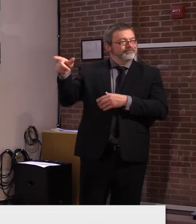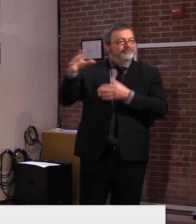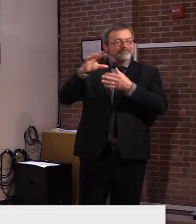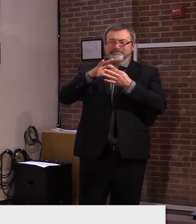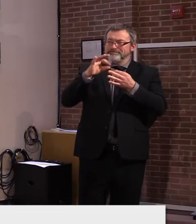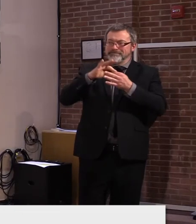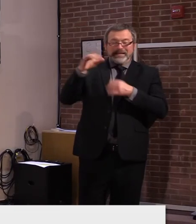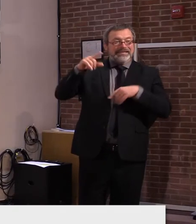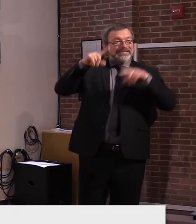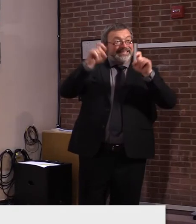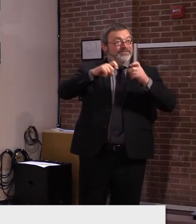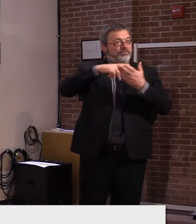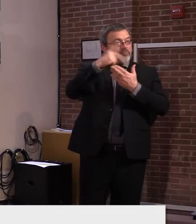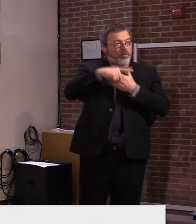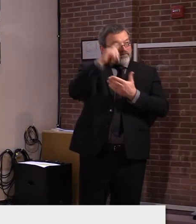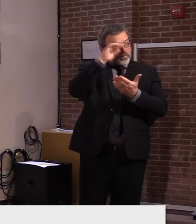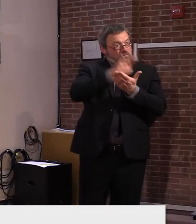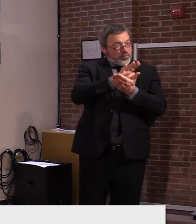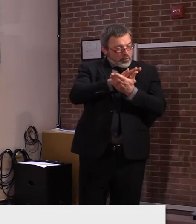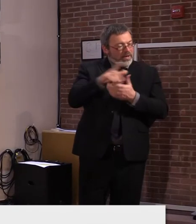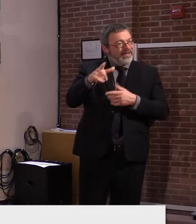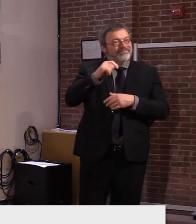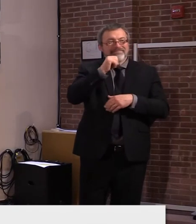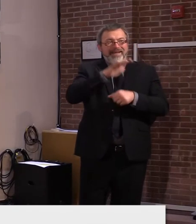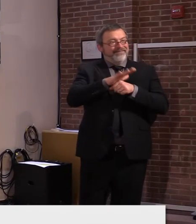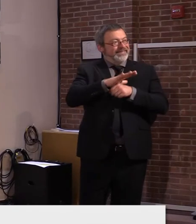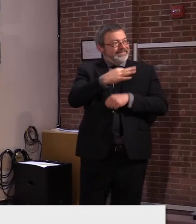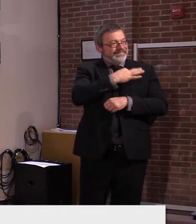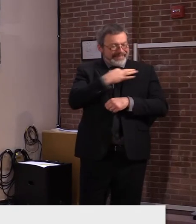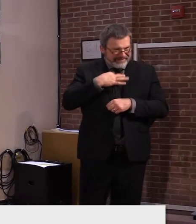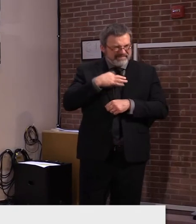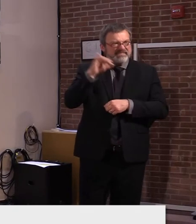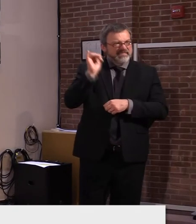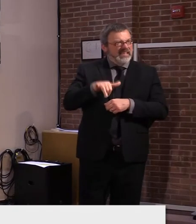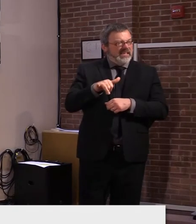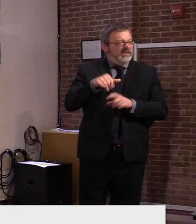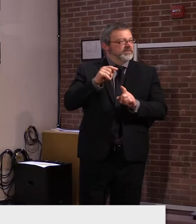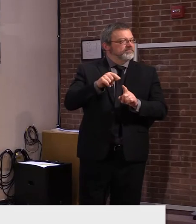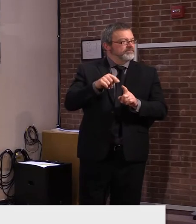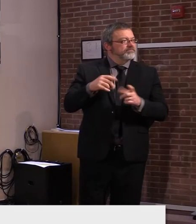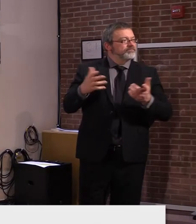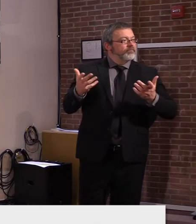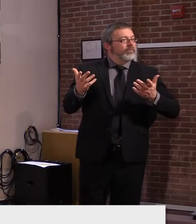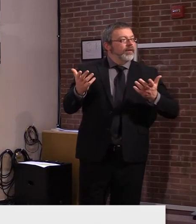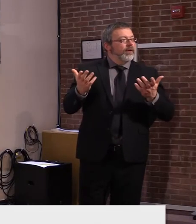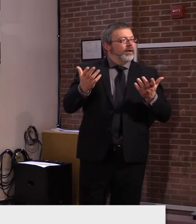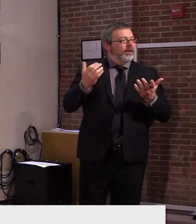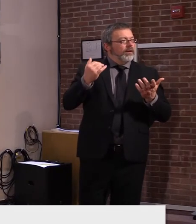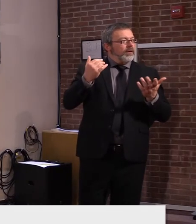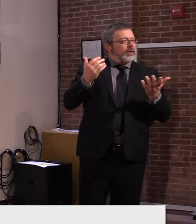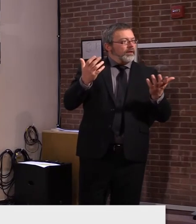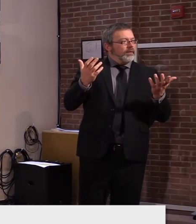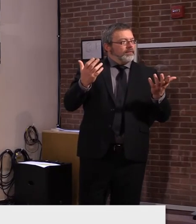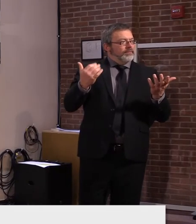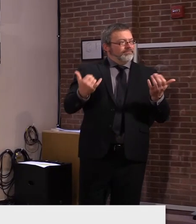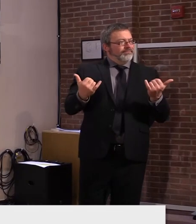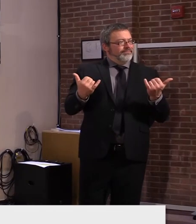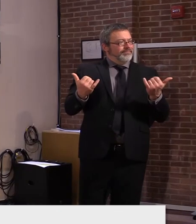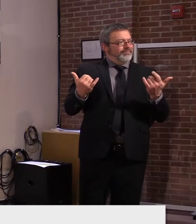hear, what are the barriers to the state augmenting some of the staffing that's available to schools, either